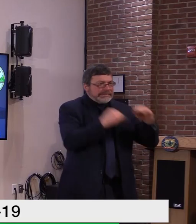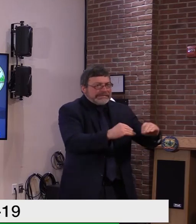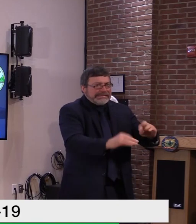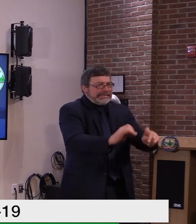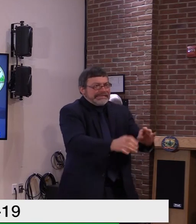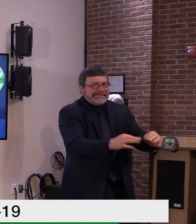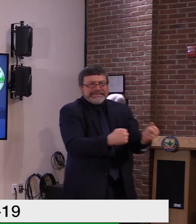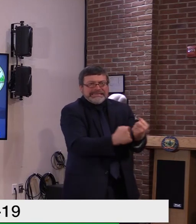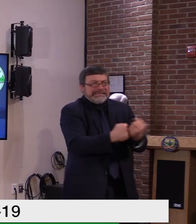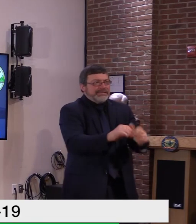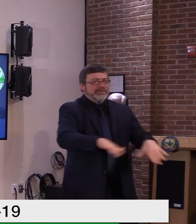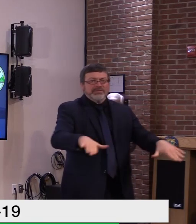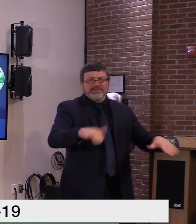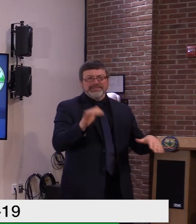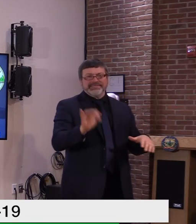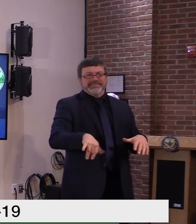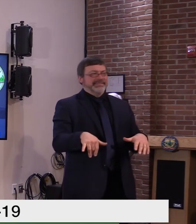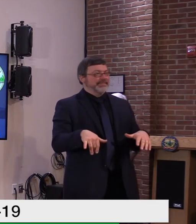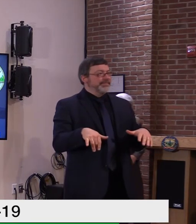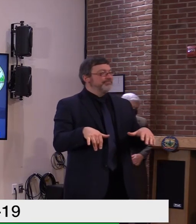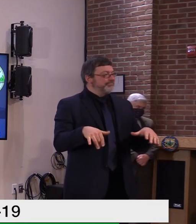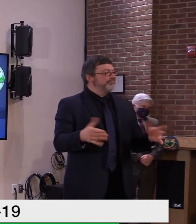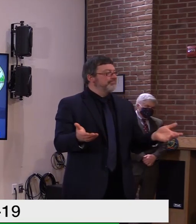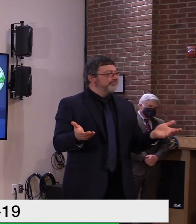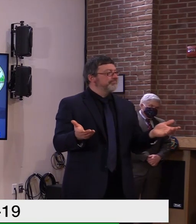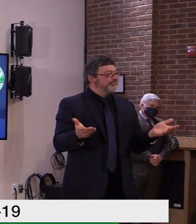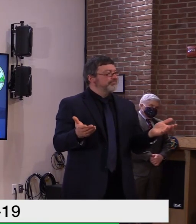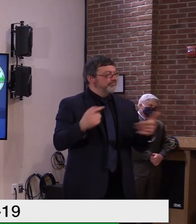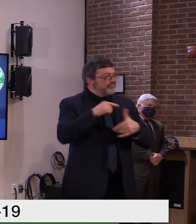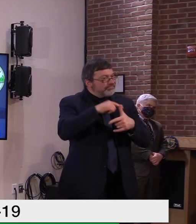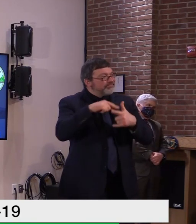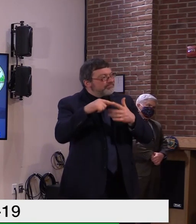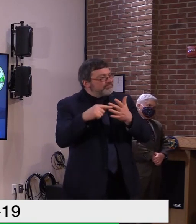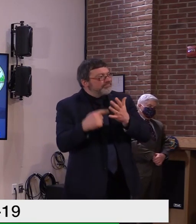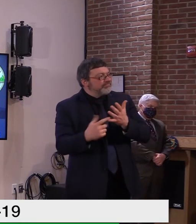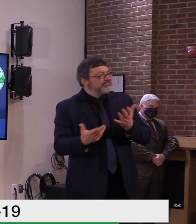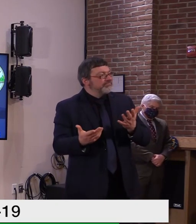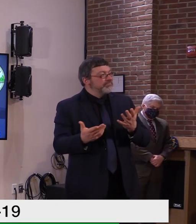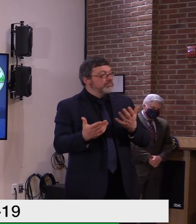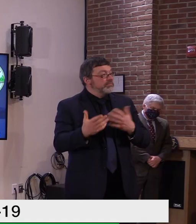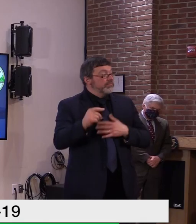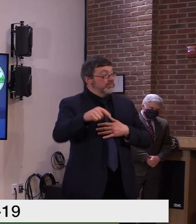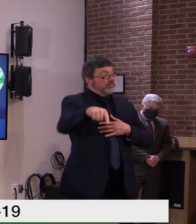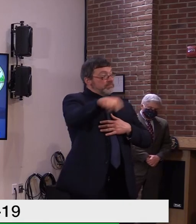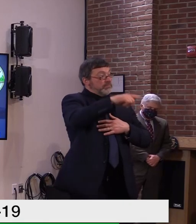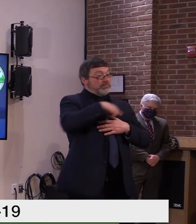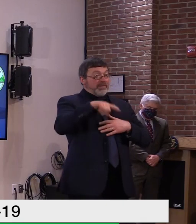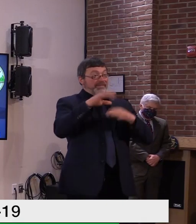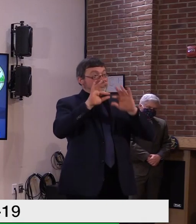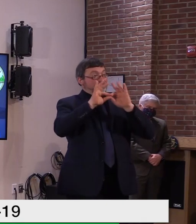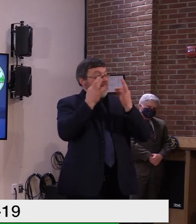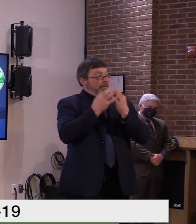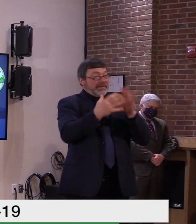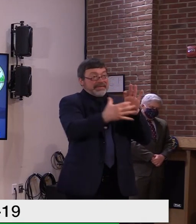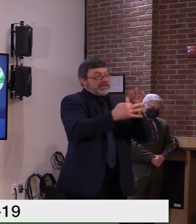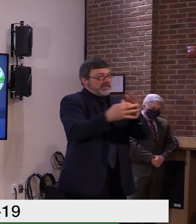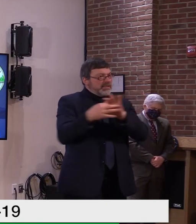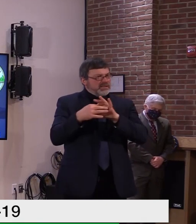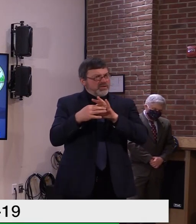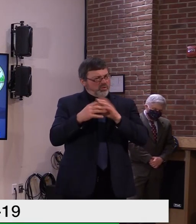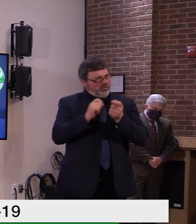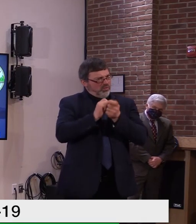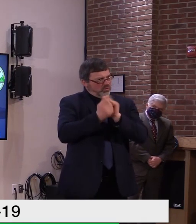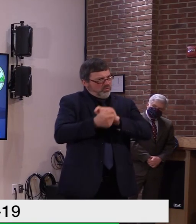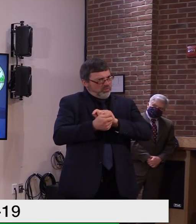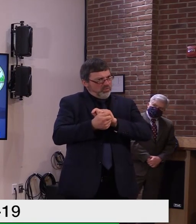more, but not seeing a loved one in a long-term care facility for all of these months, not being